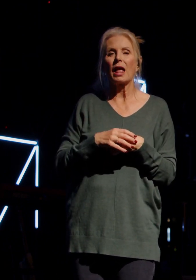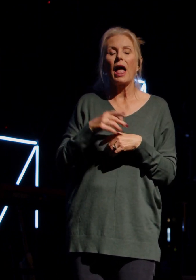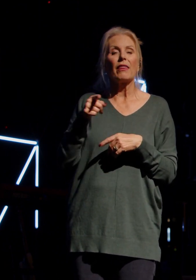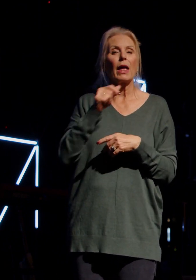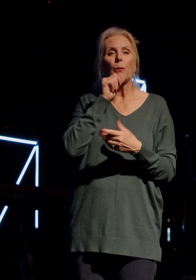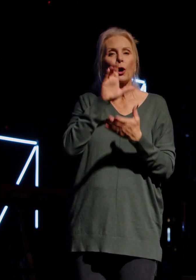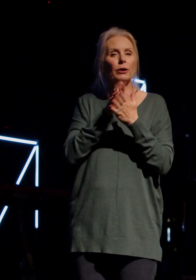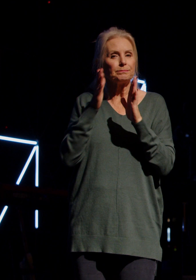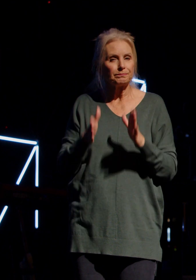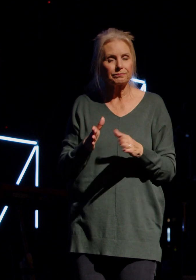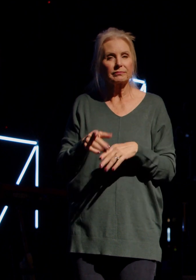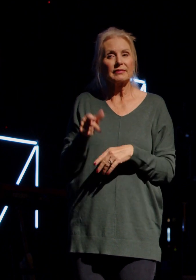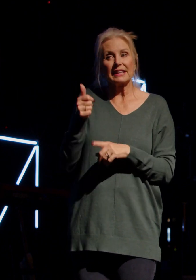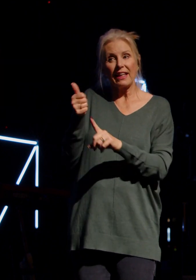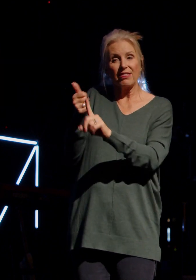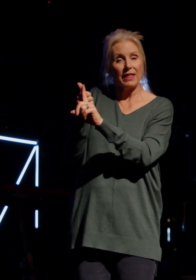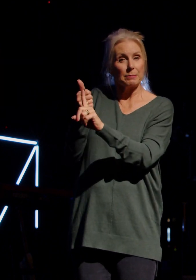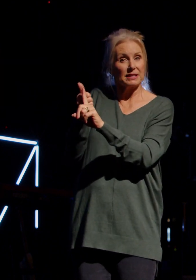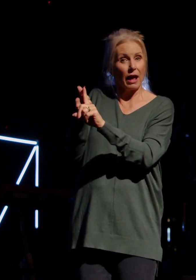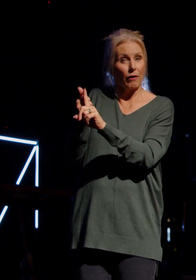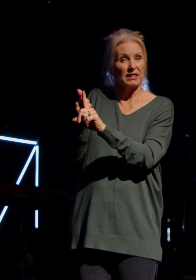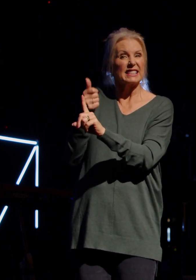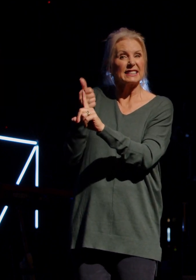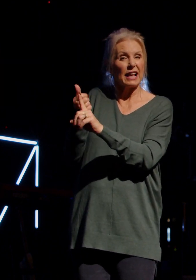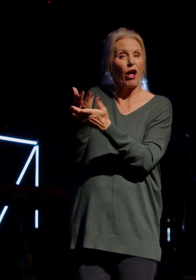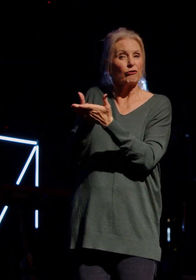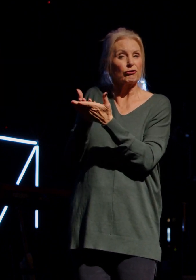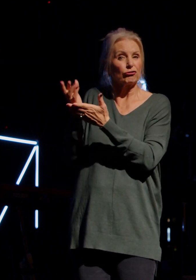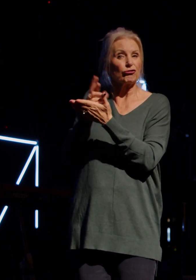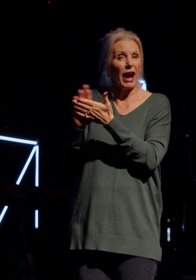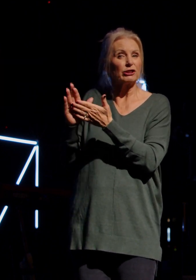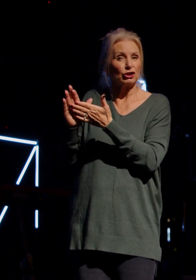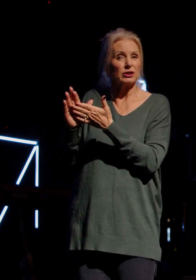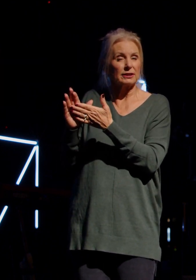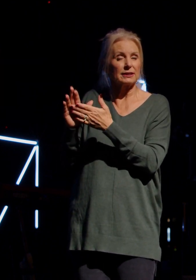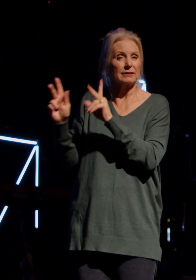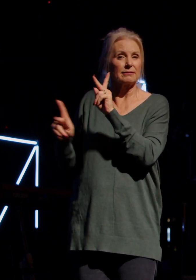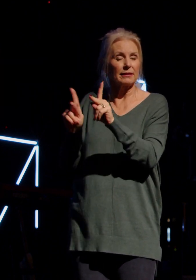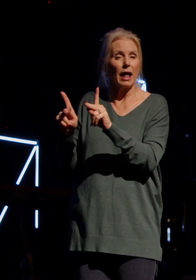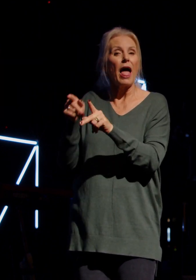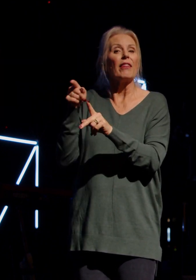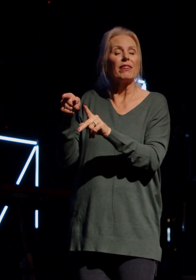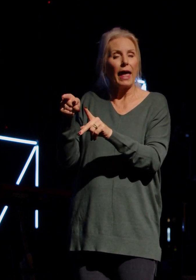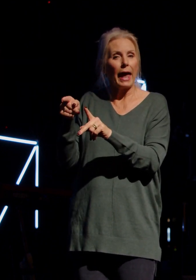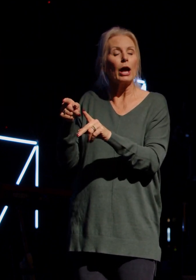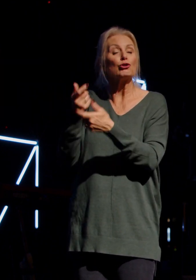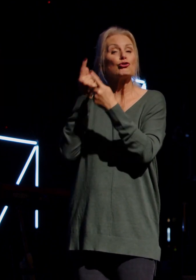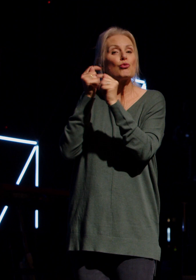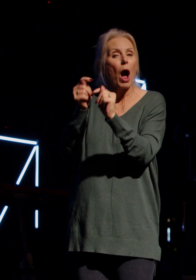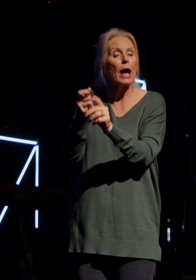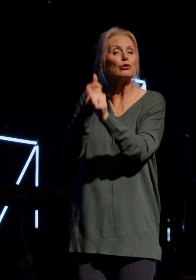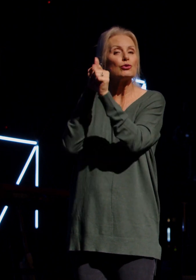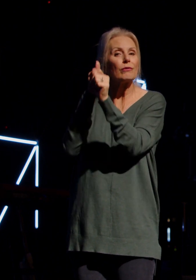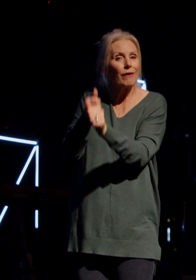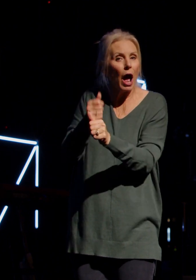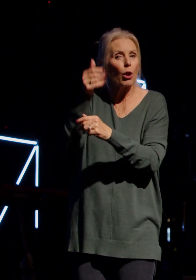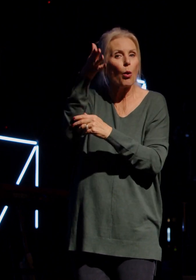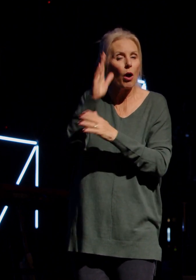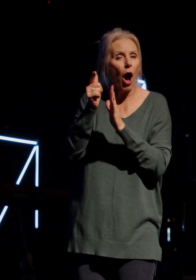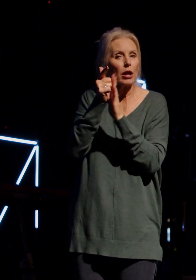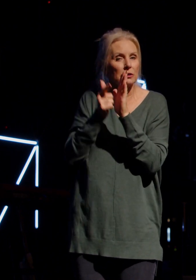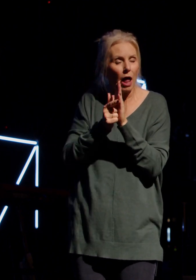these self-righteous rulers who did their best to obey God's law and then even created